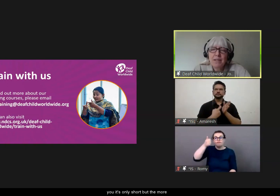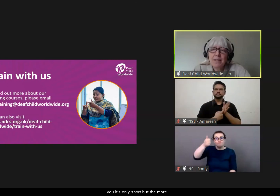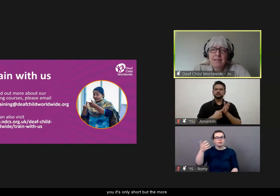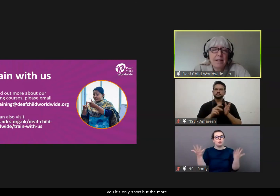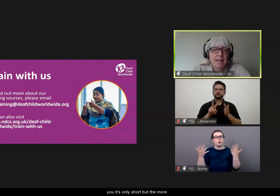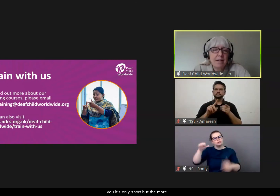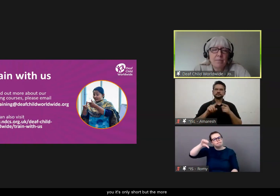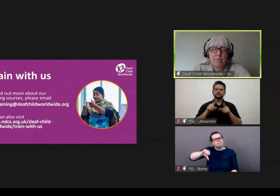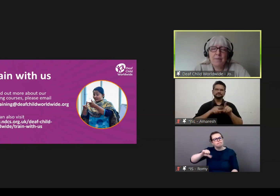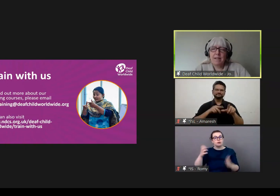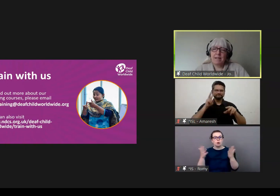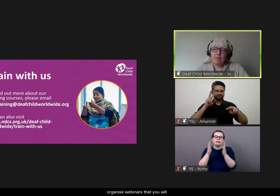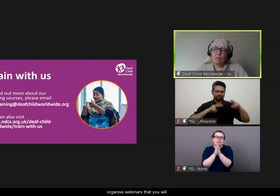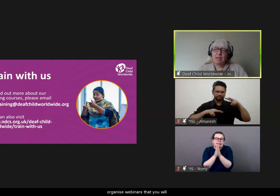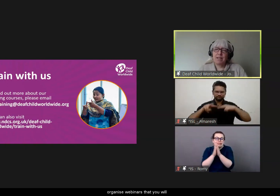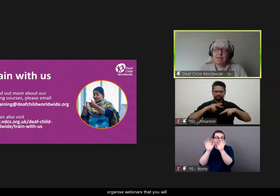we can